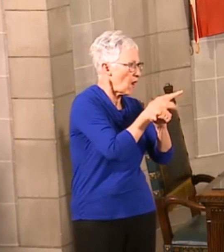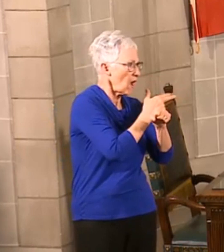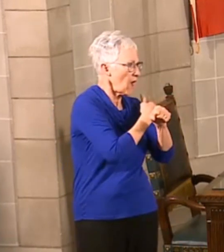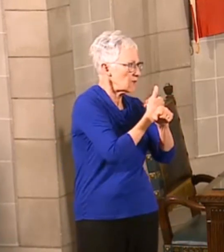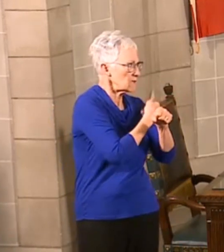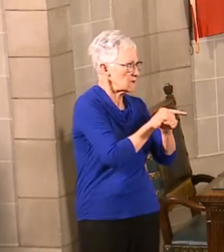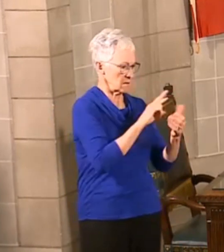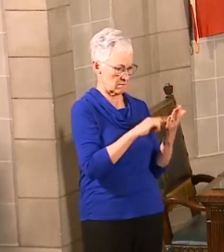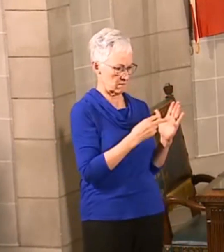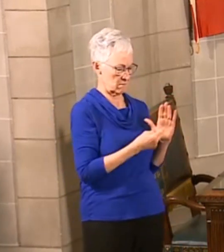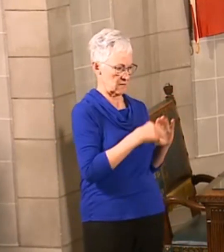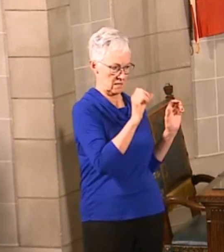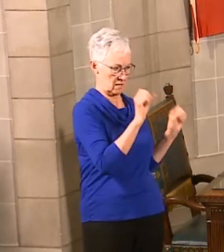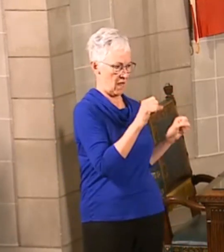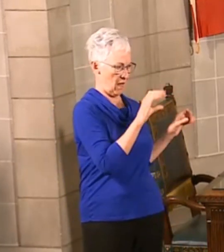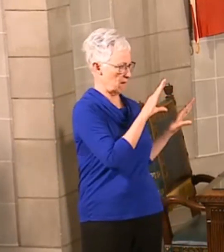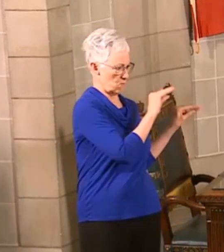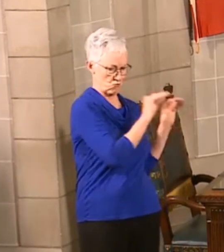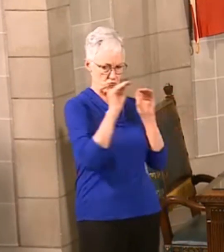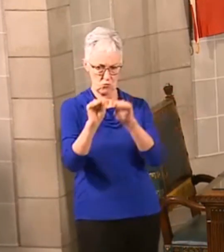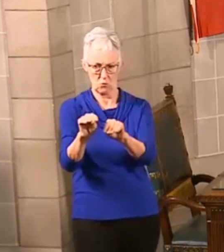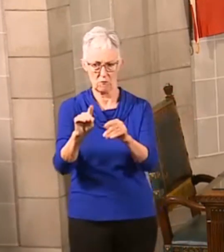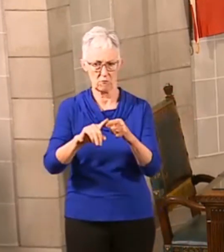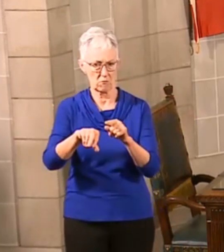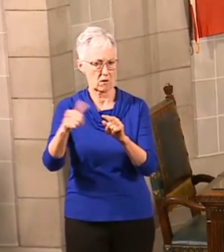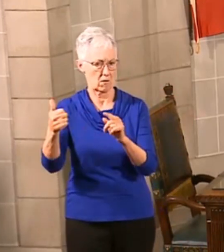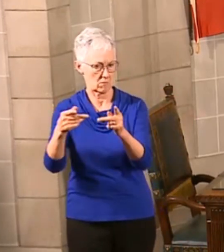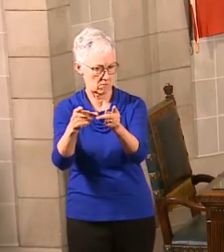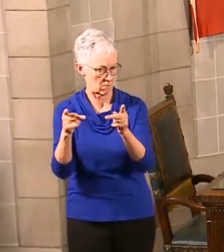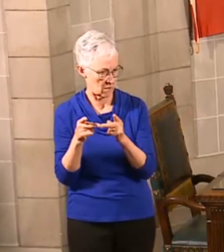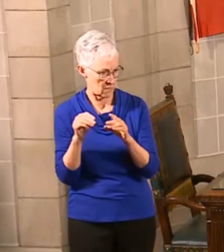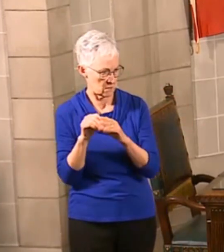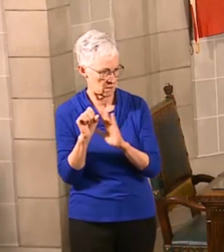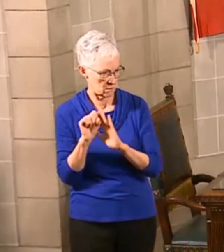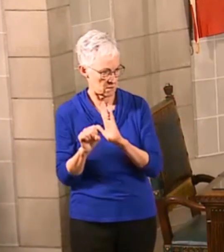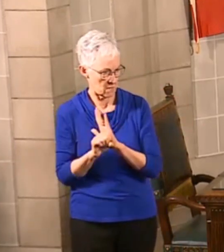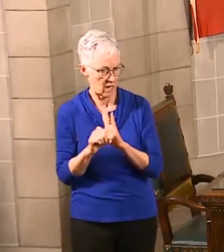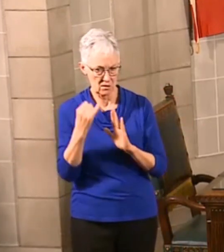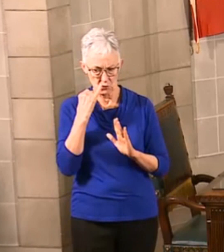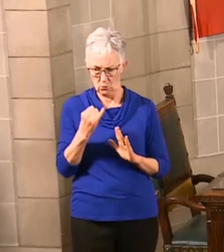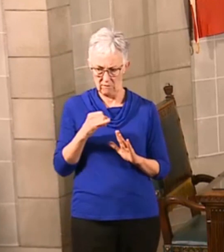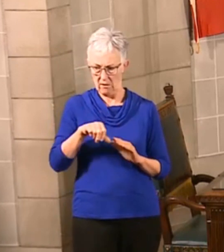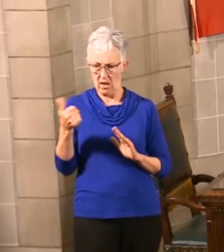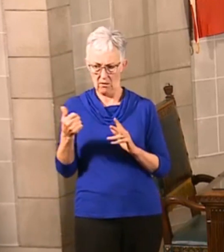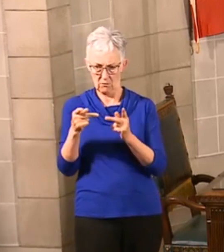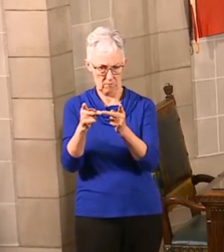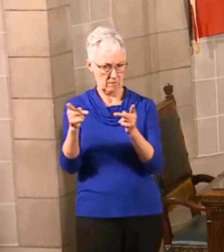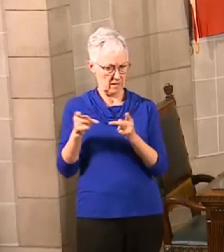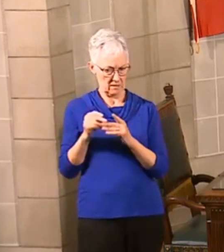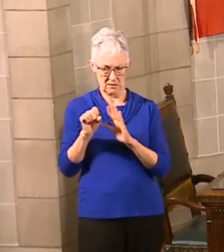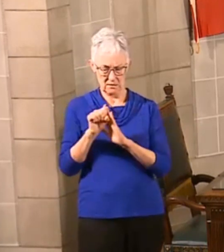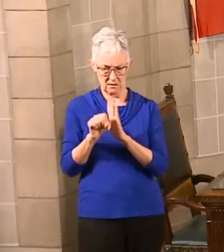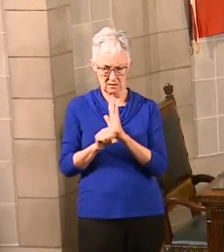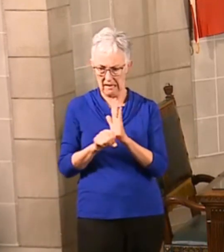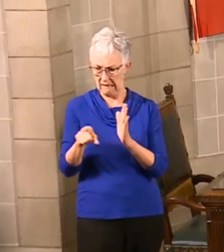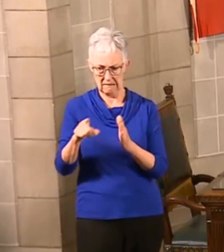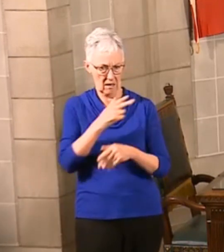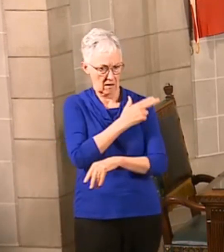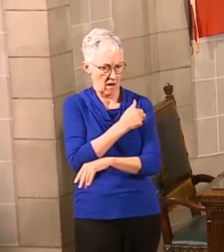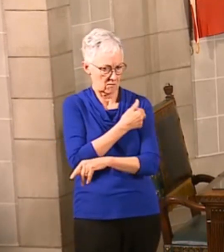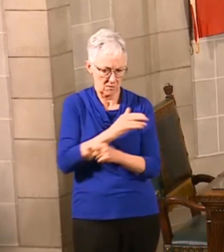leverage where we had capacity in one part of the state if we were coming up against our capacity in another part of the state. And that's what we've done in Grand